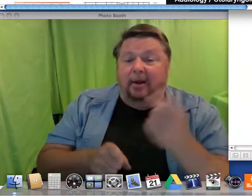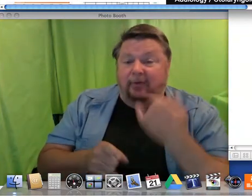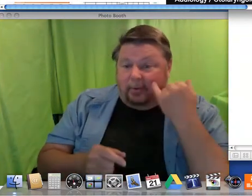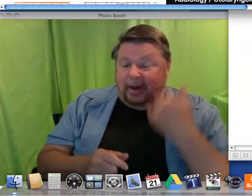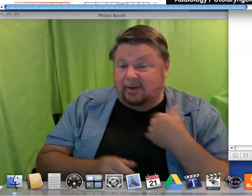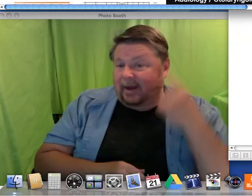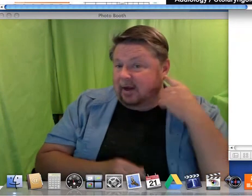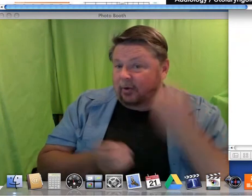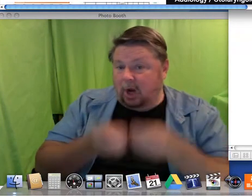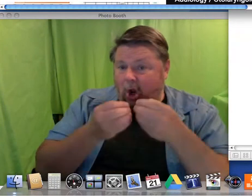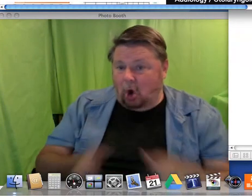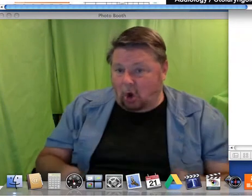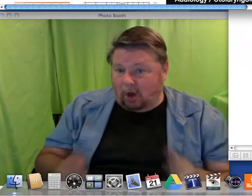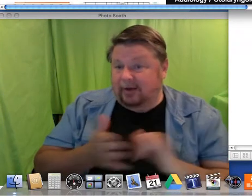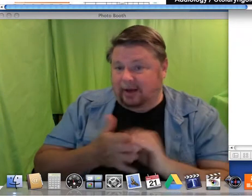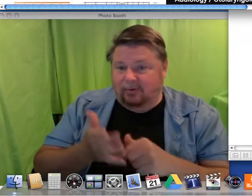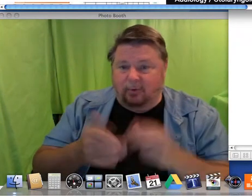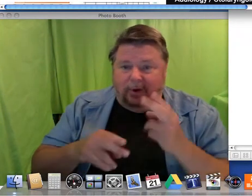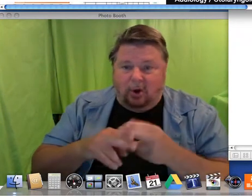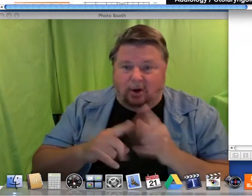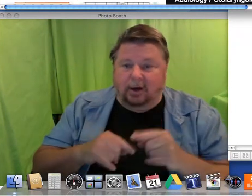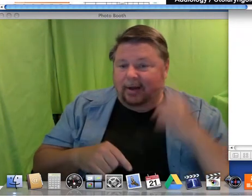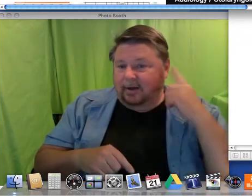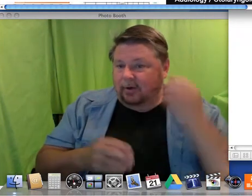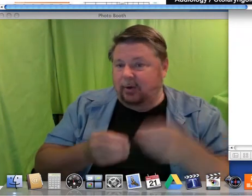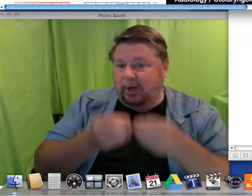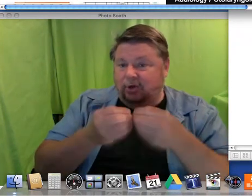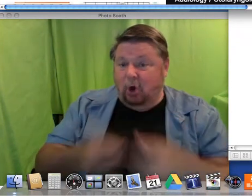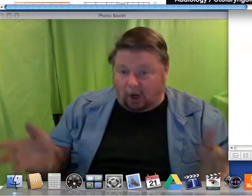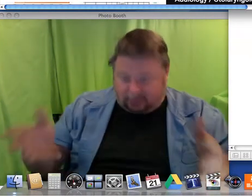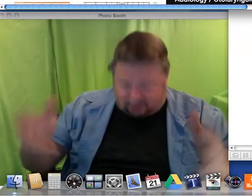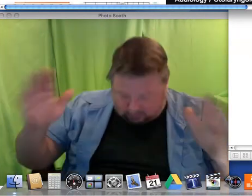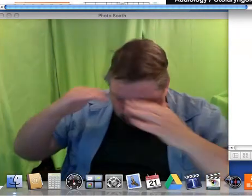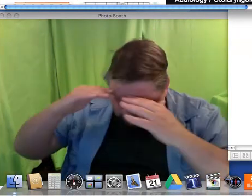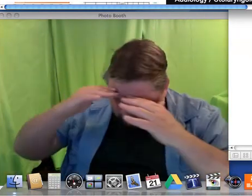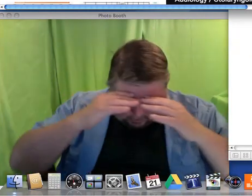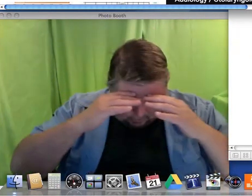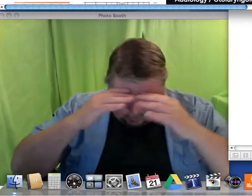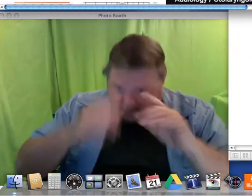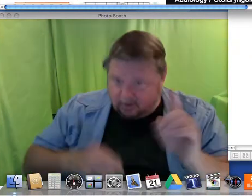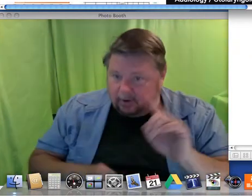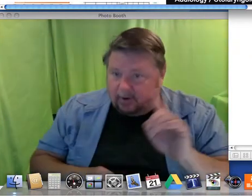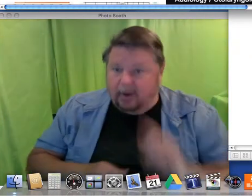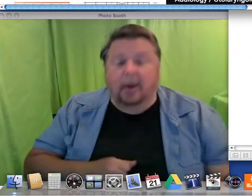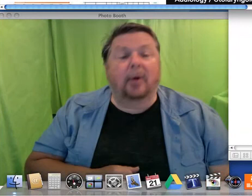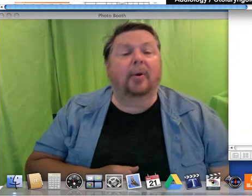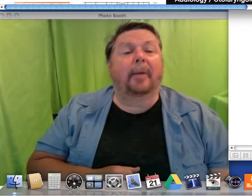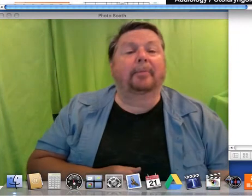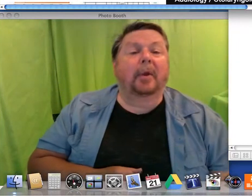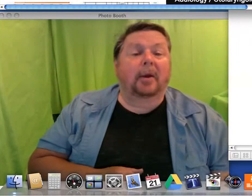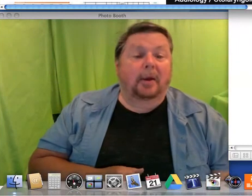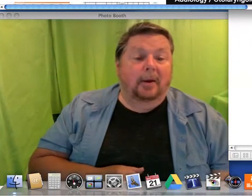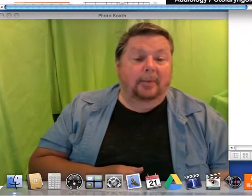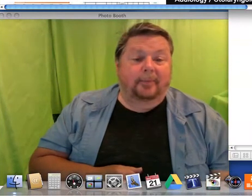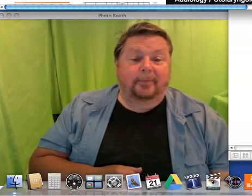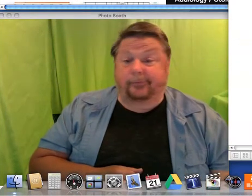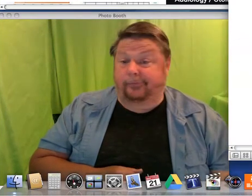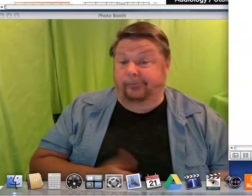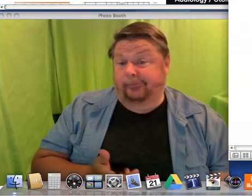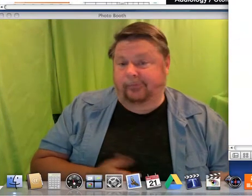if someone has a hearing loss, and that's what we call it, that their hearing is lost. Where did it go? Okay.